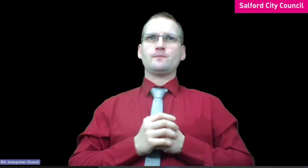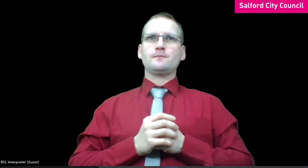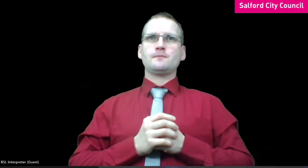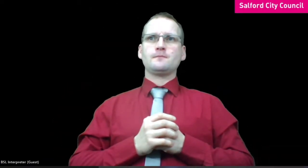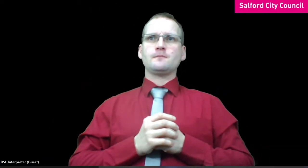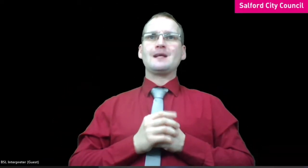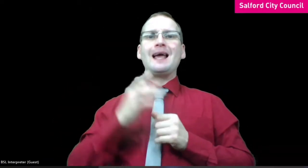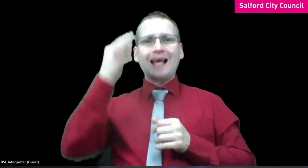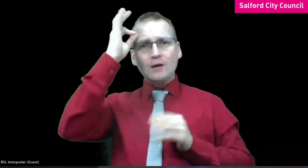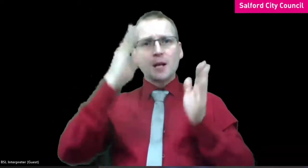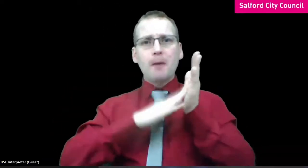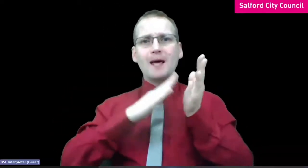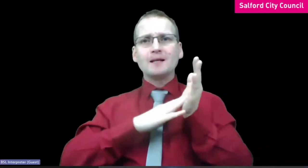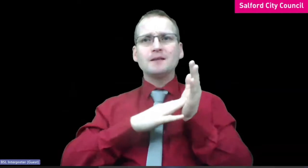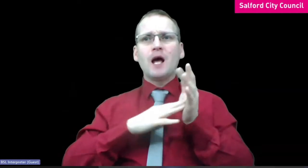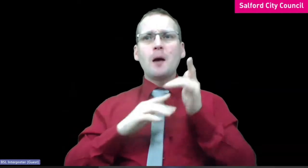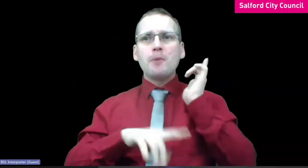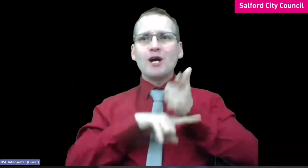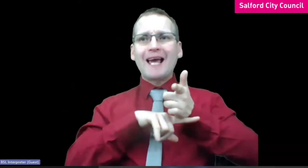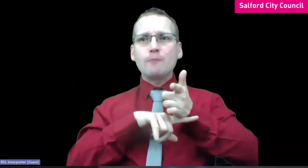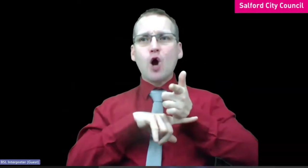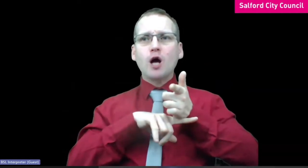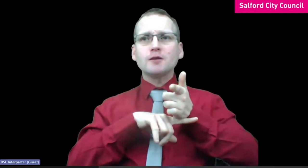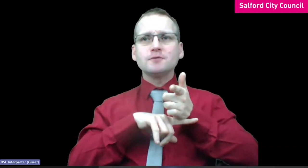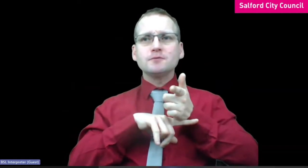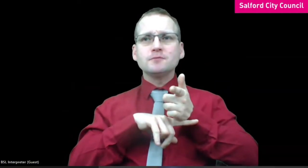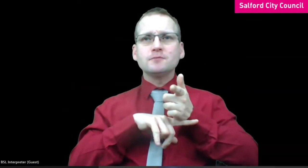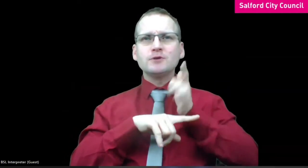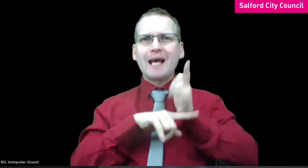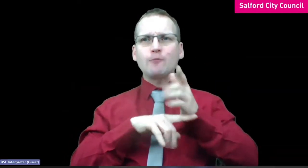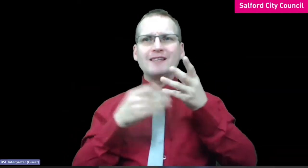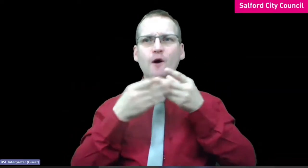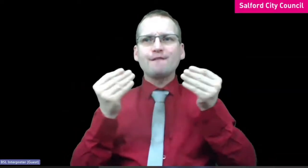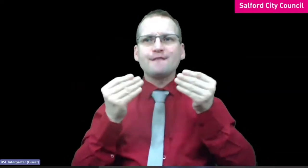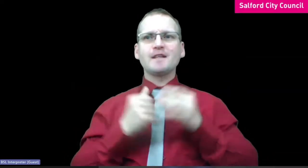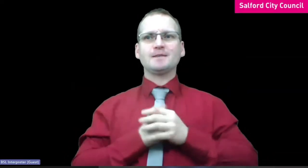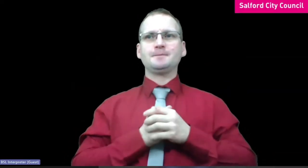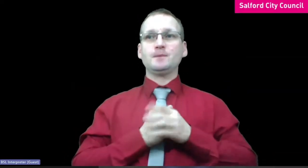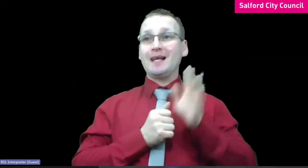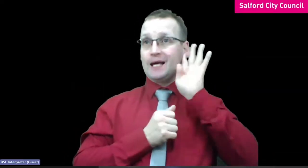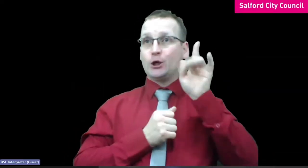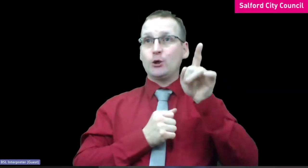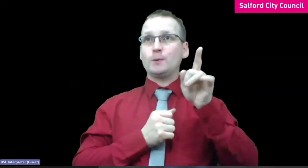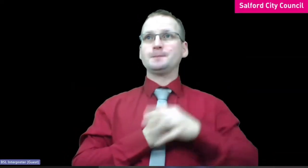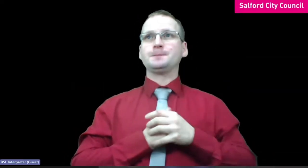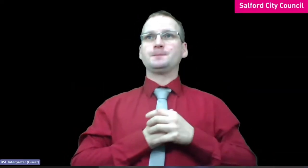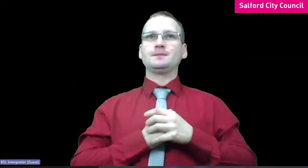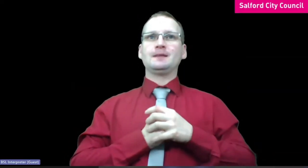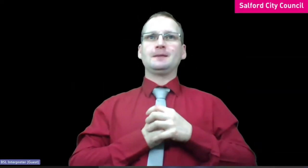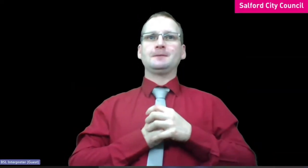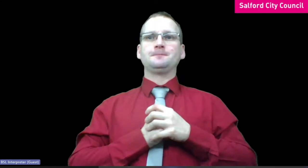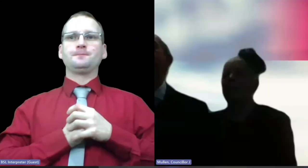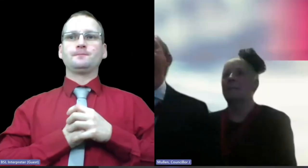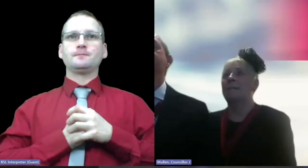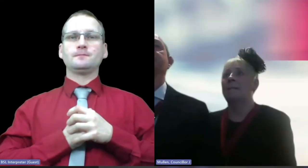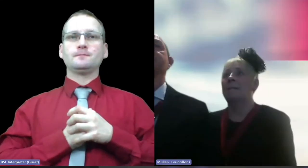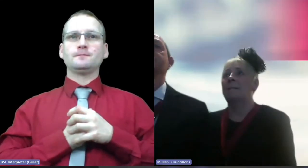Councillor Mullen, could you put your camera on? I'm not sure your camera is on. Thank you. Is it on